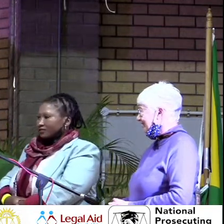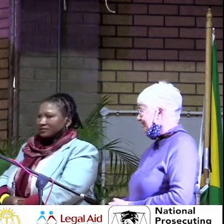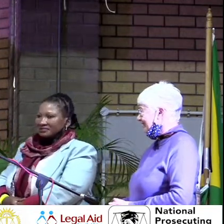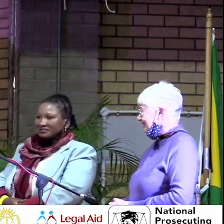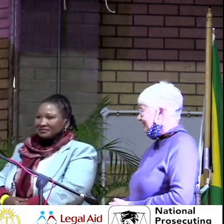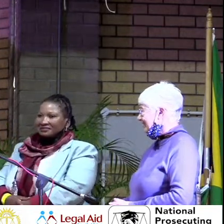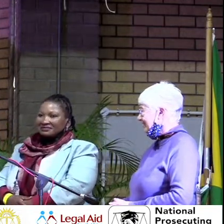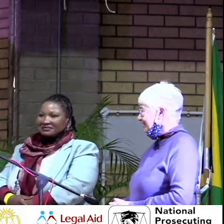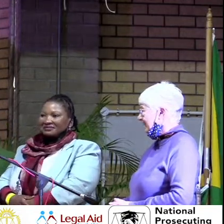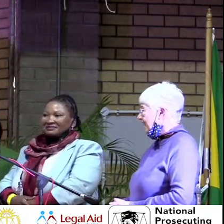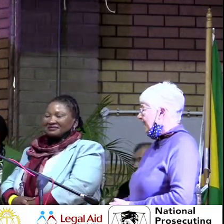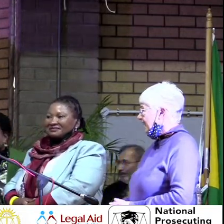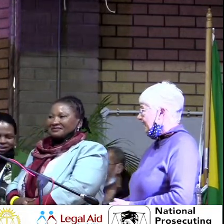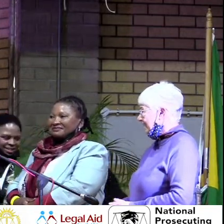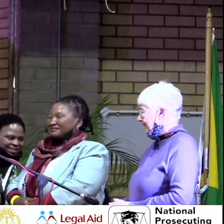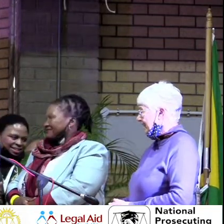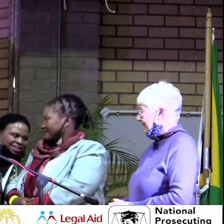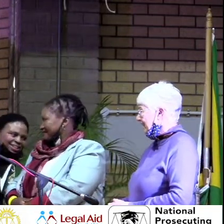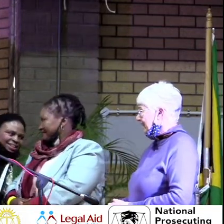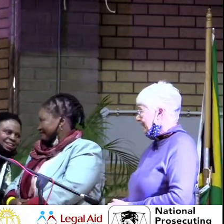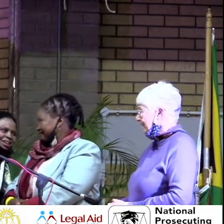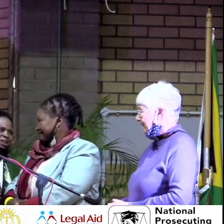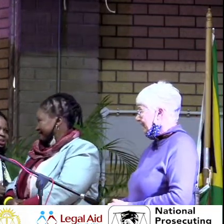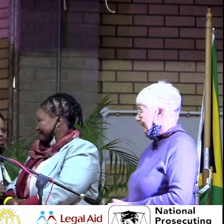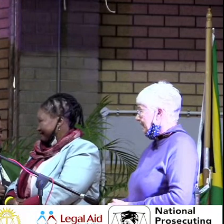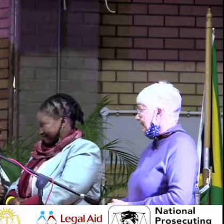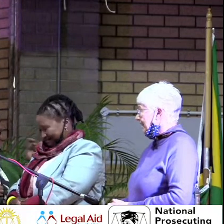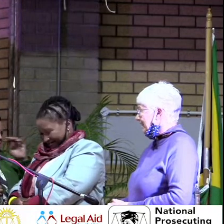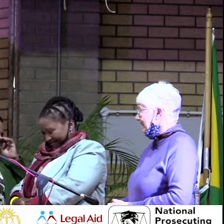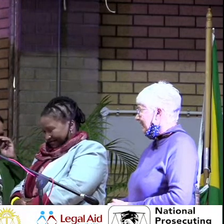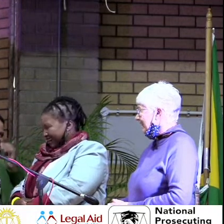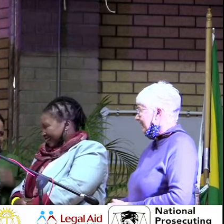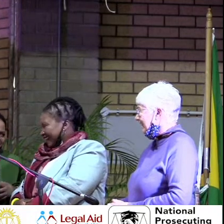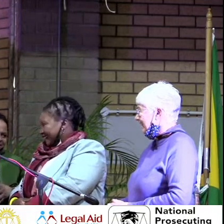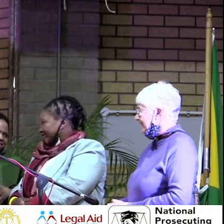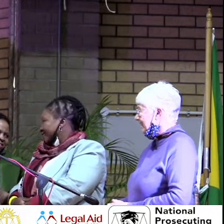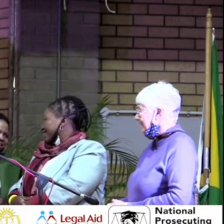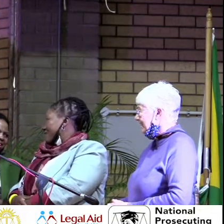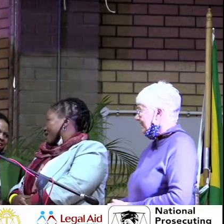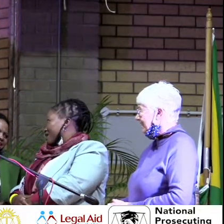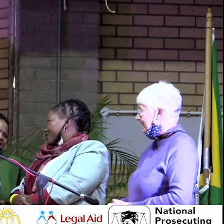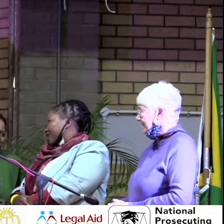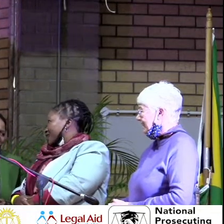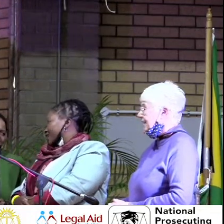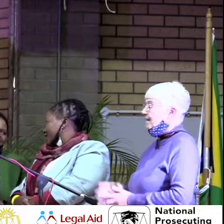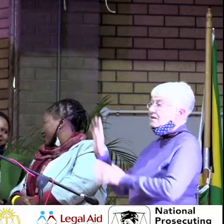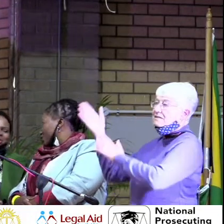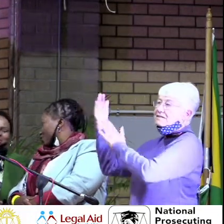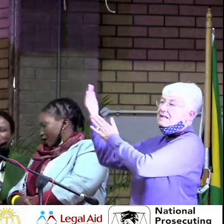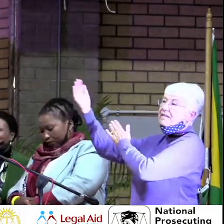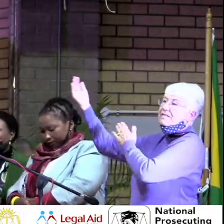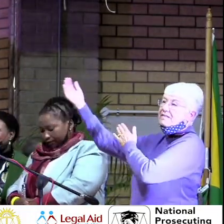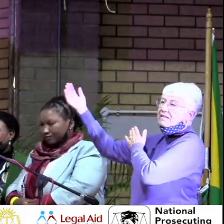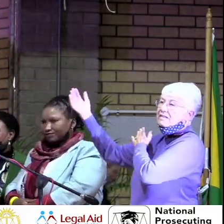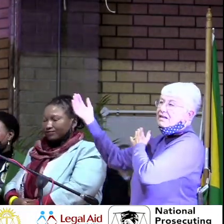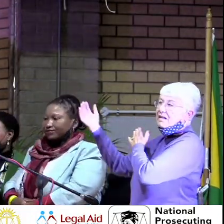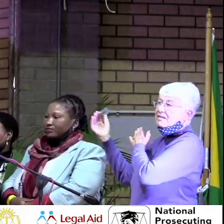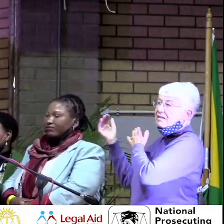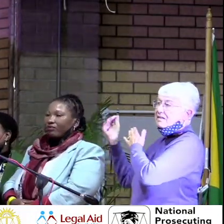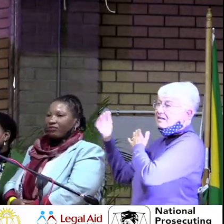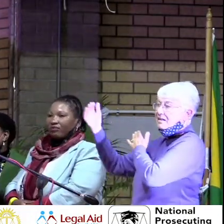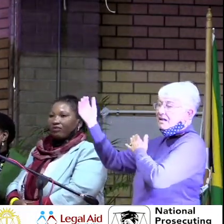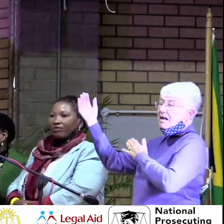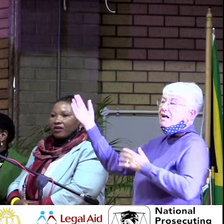Protocol observed. Our director, our national commissioner, thank you so much for making us